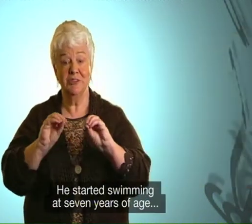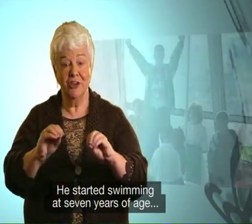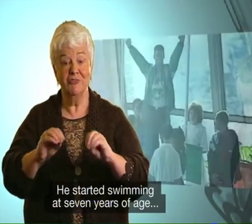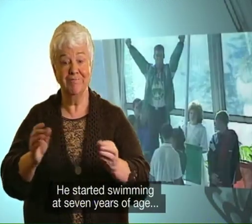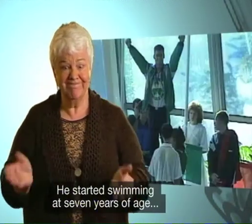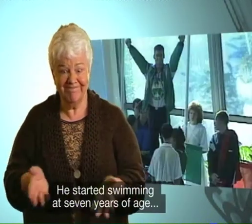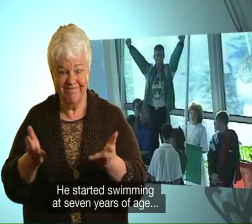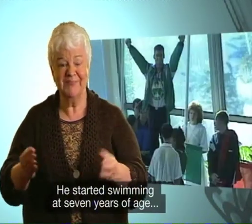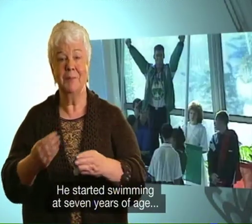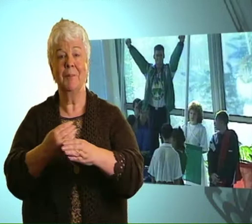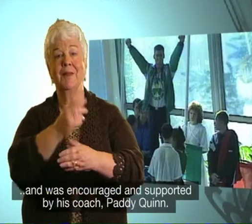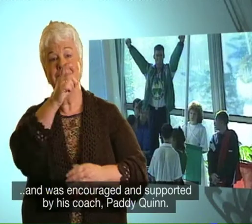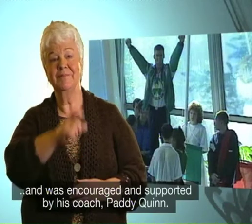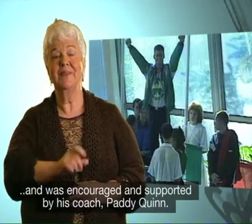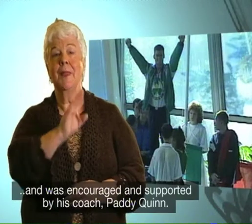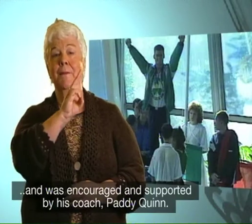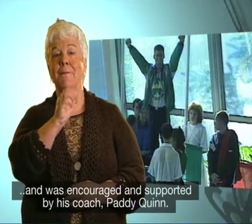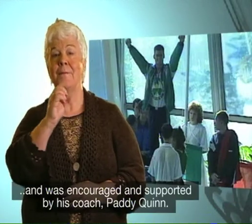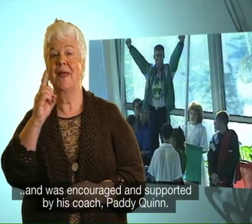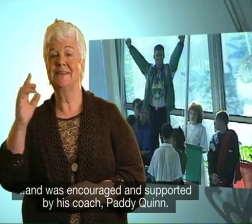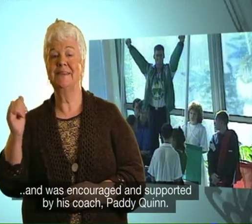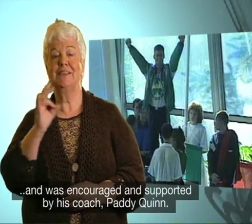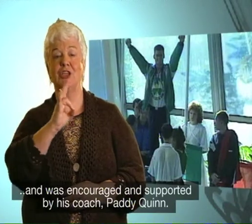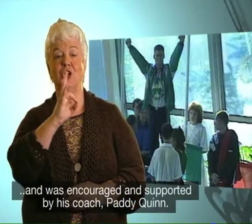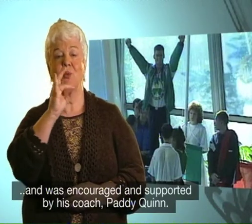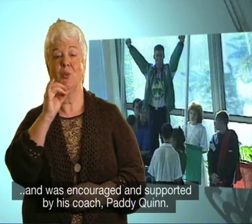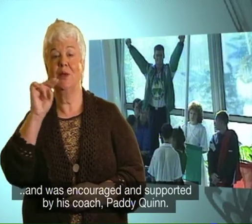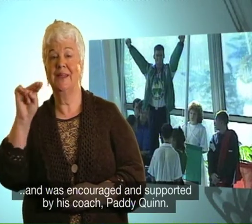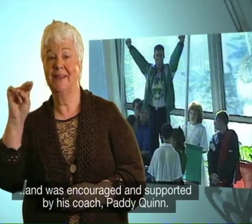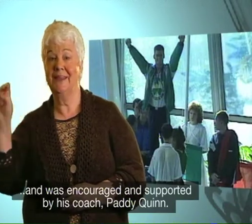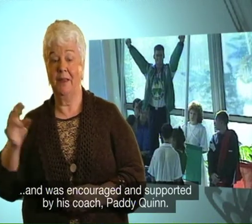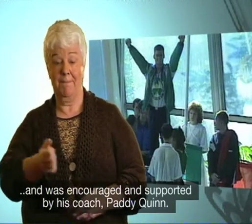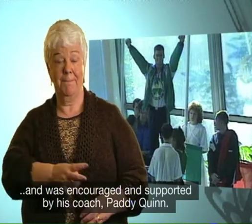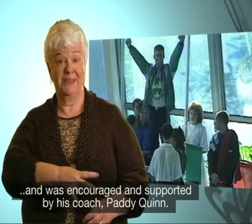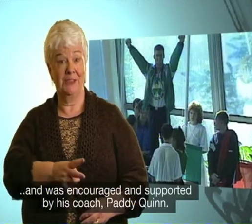of age and was encouraged and supported by his coach, Paddy Quinn.